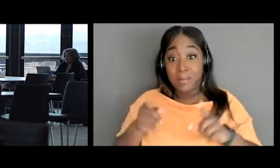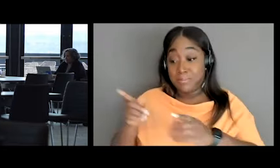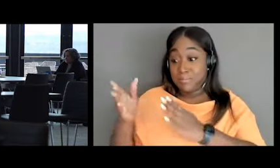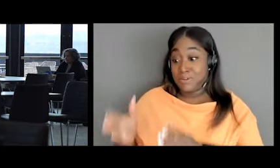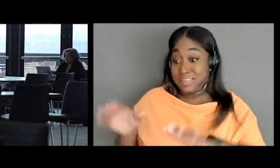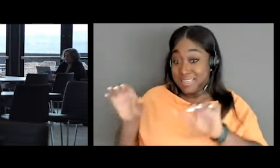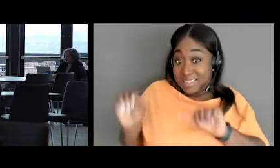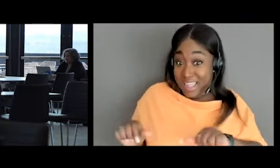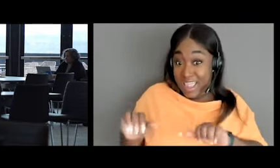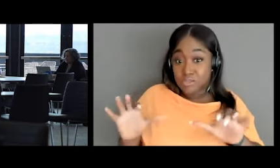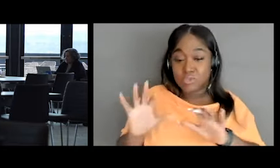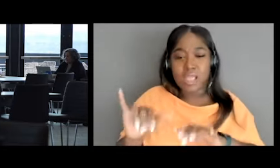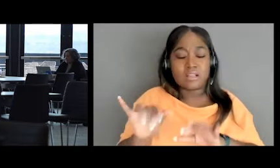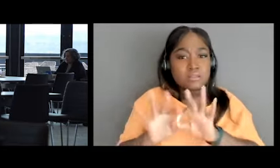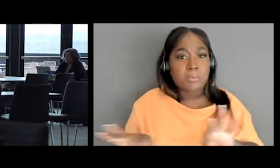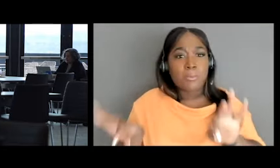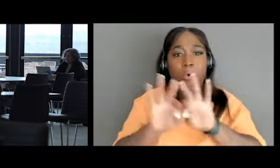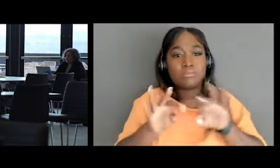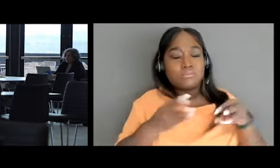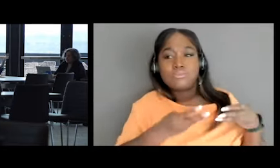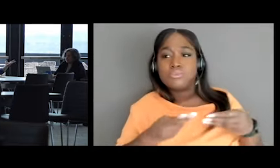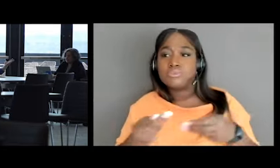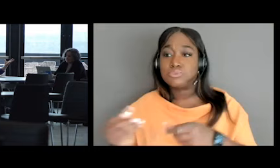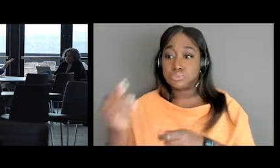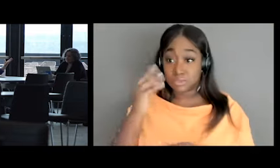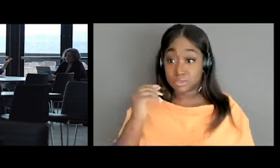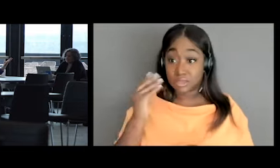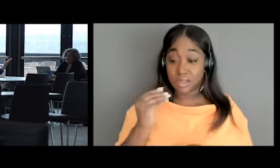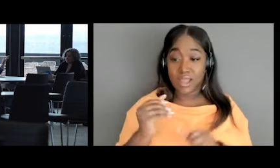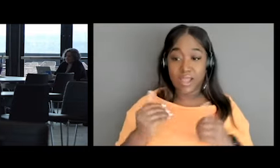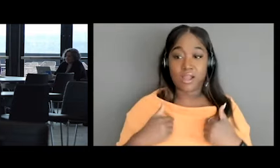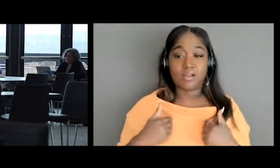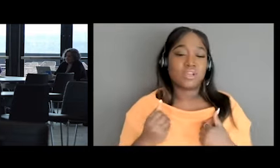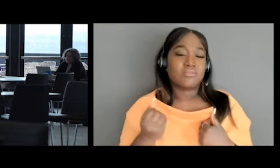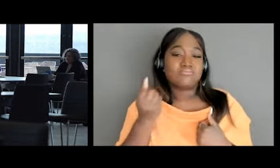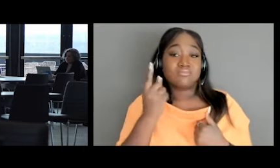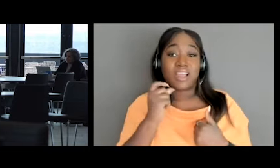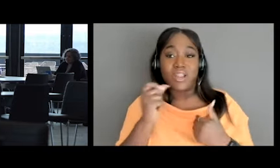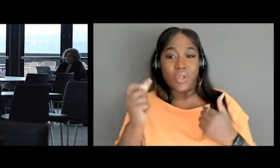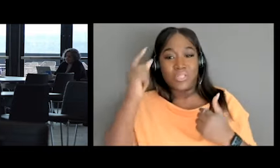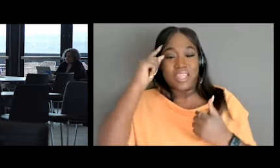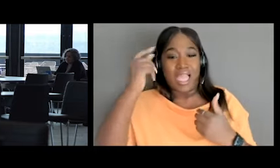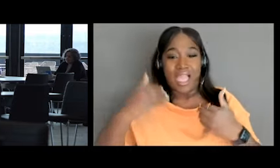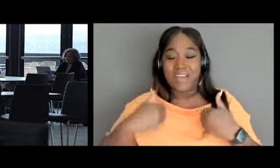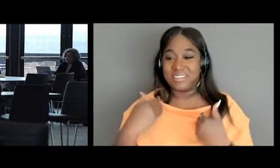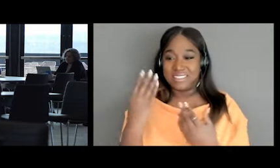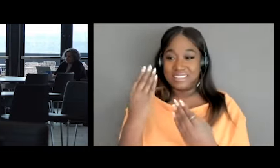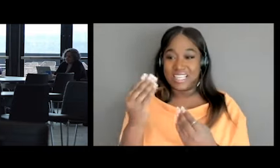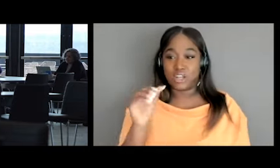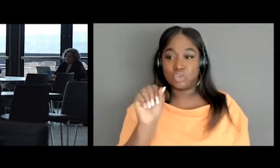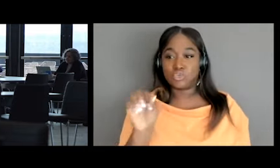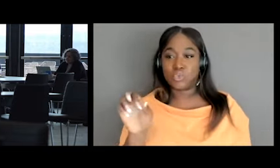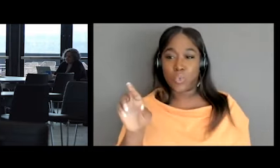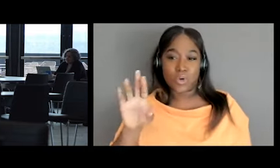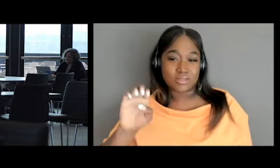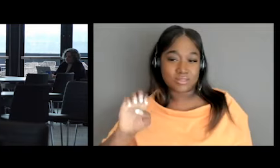And I don't think there's any data source that is easy to measure that, but